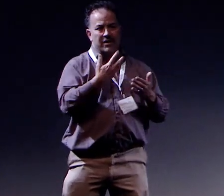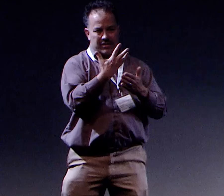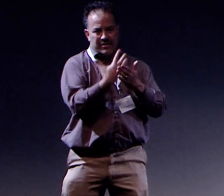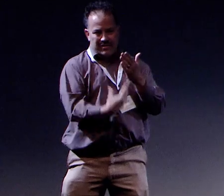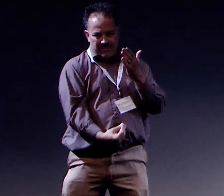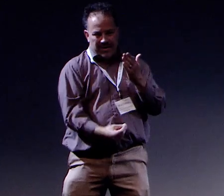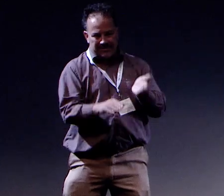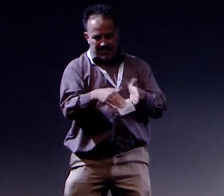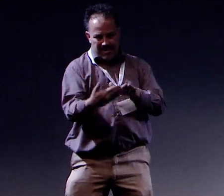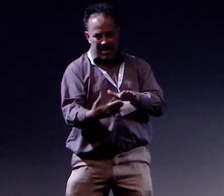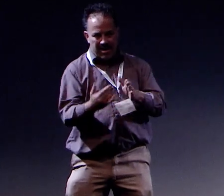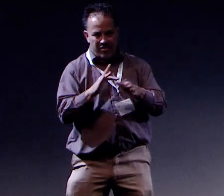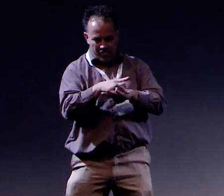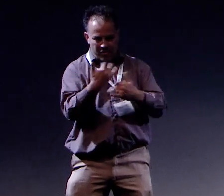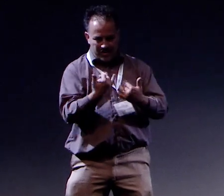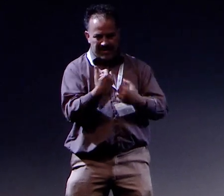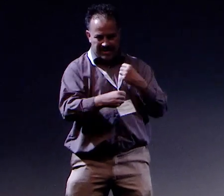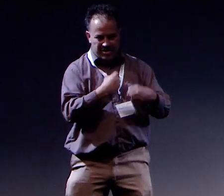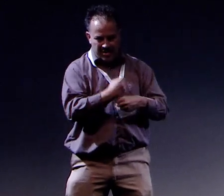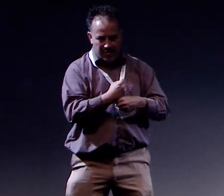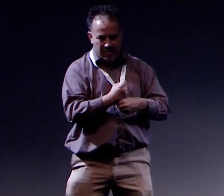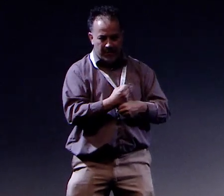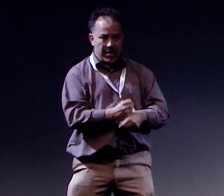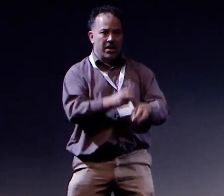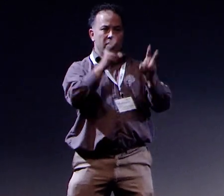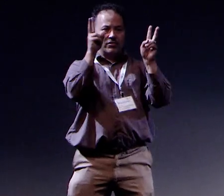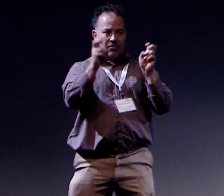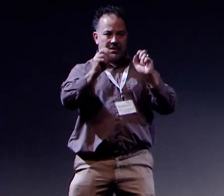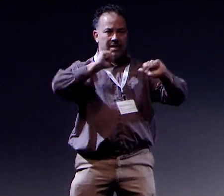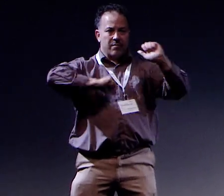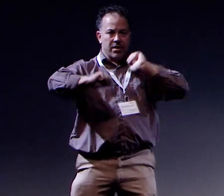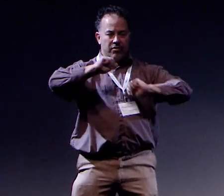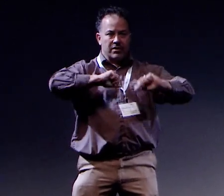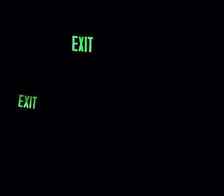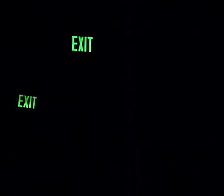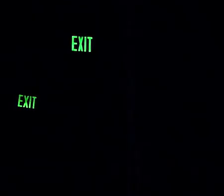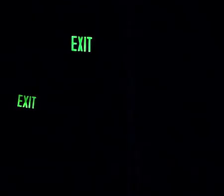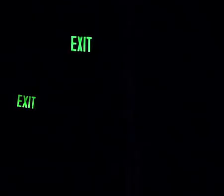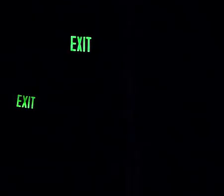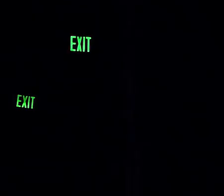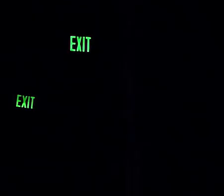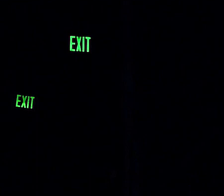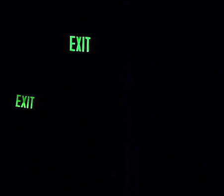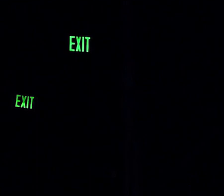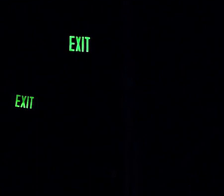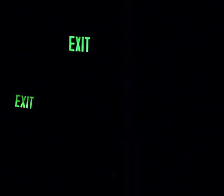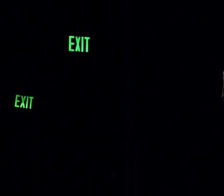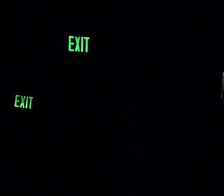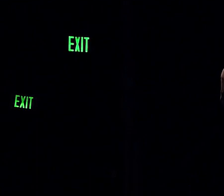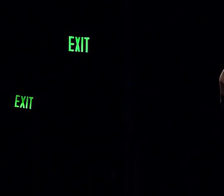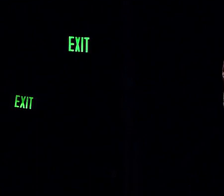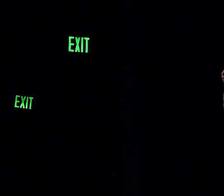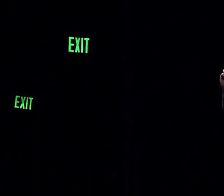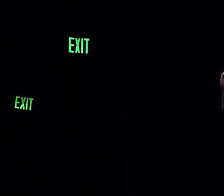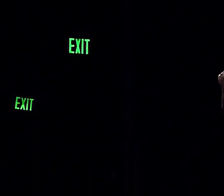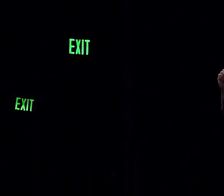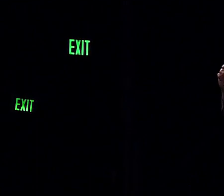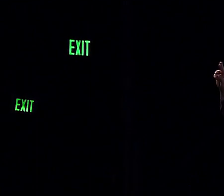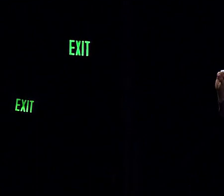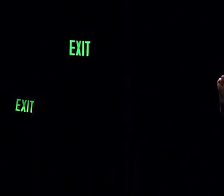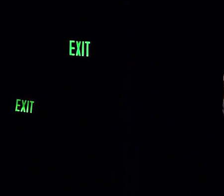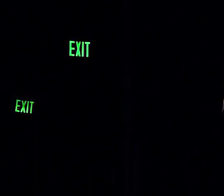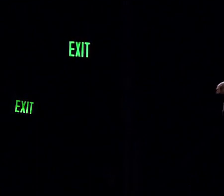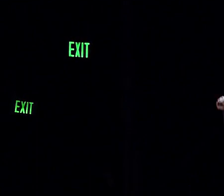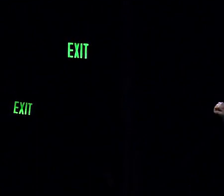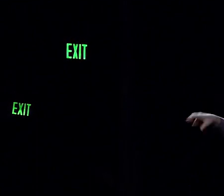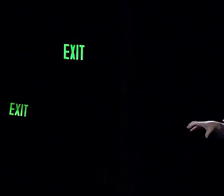year. So the Themed Entertainment Association has created a scholarship in her name that is awarded, will be